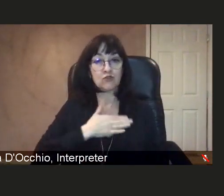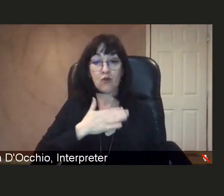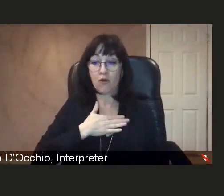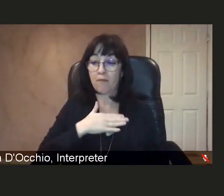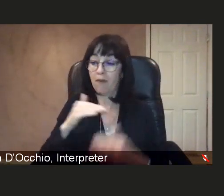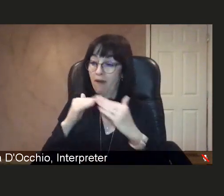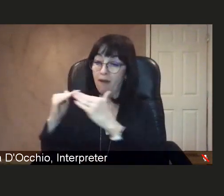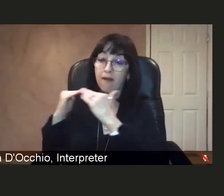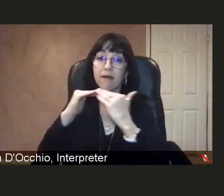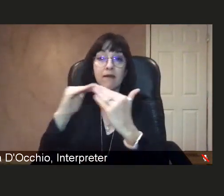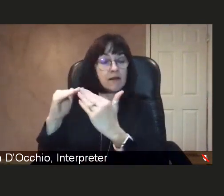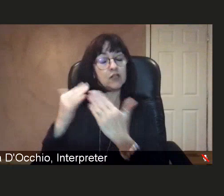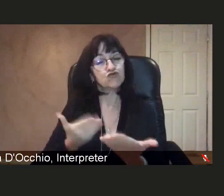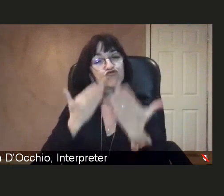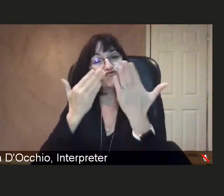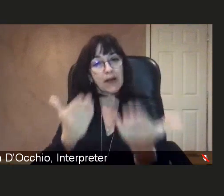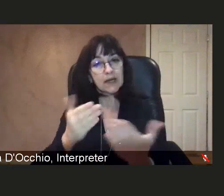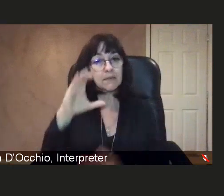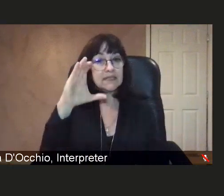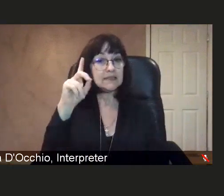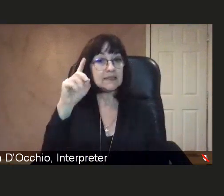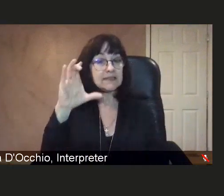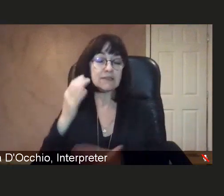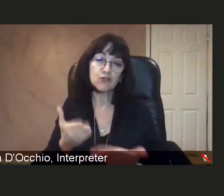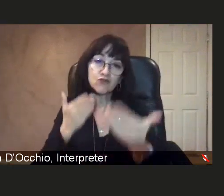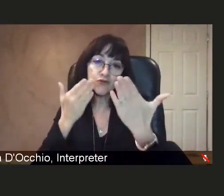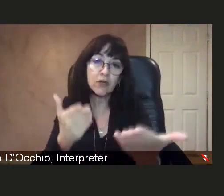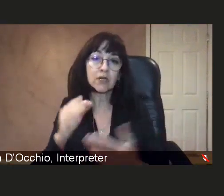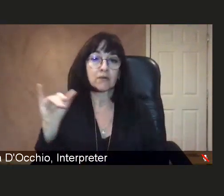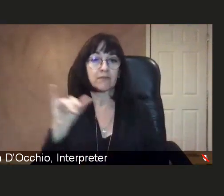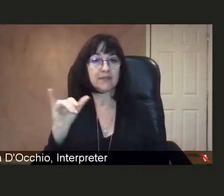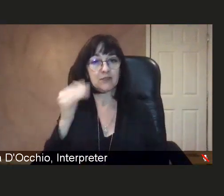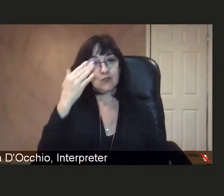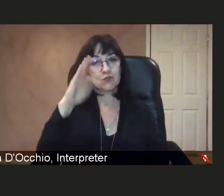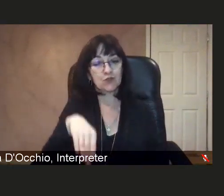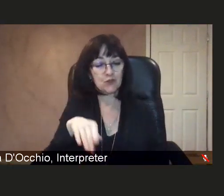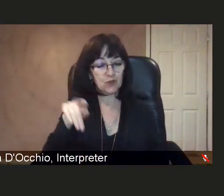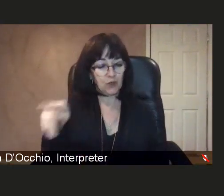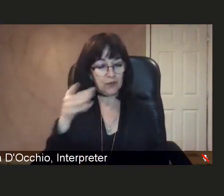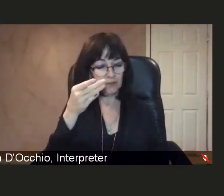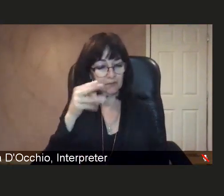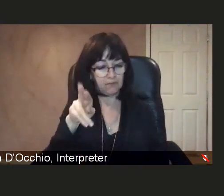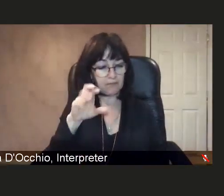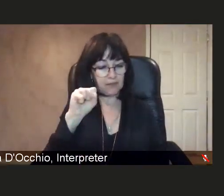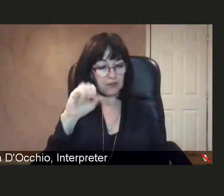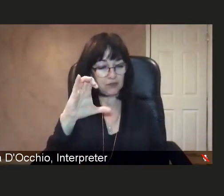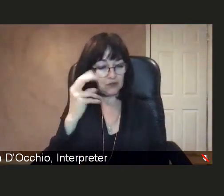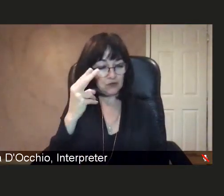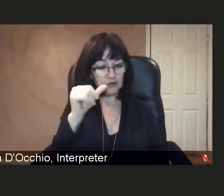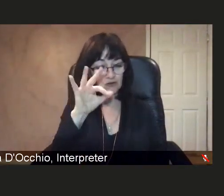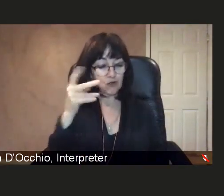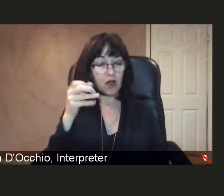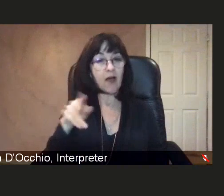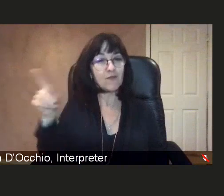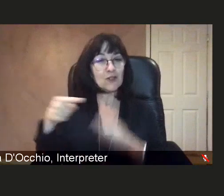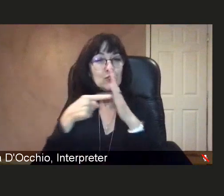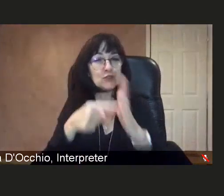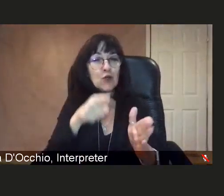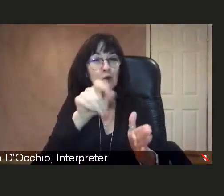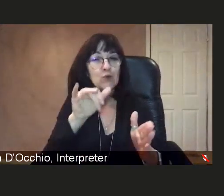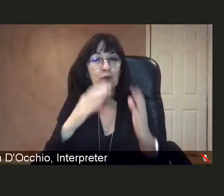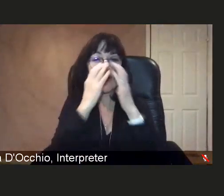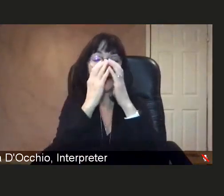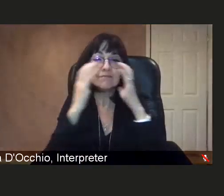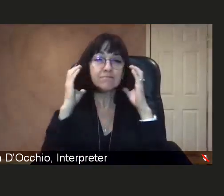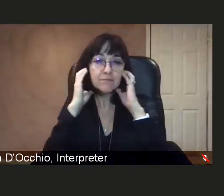CDC. I know that Mr. Schaffner showed you his cloth mask just a few minutes ago. You can make these cloth